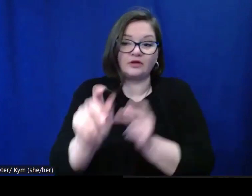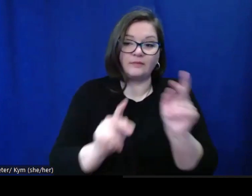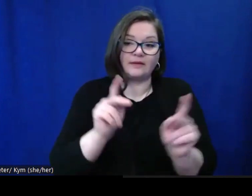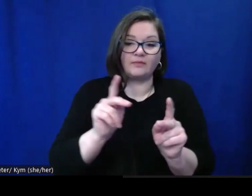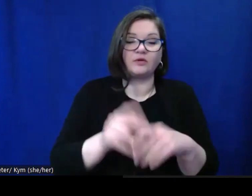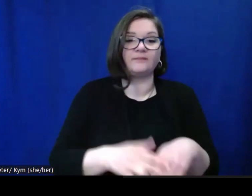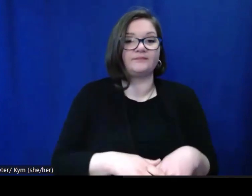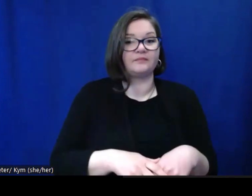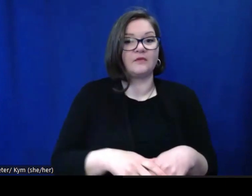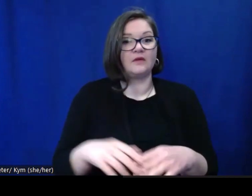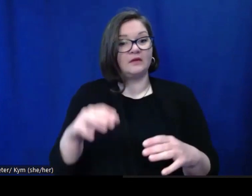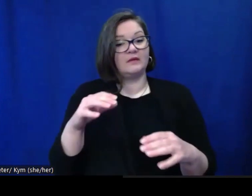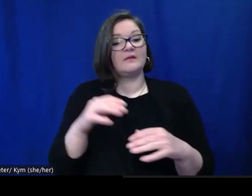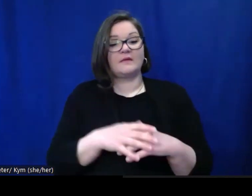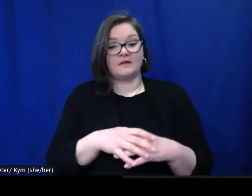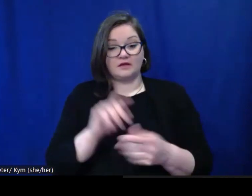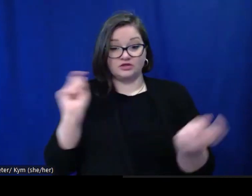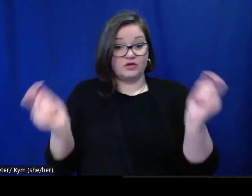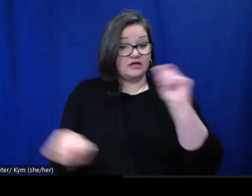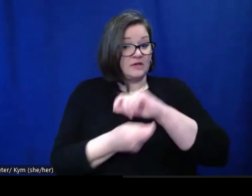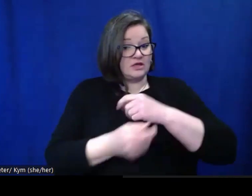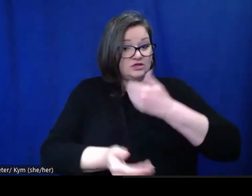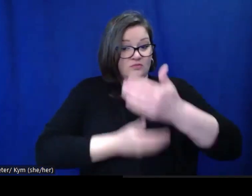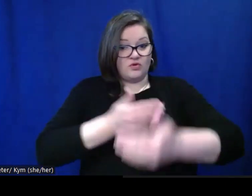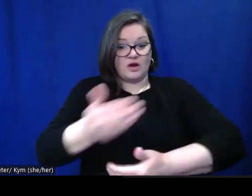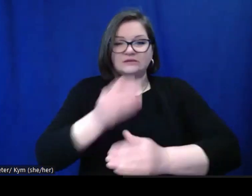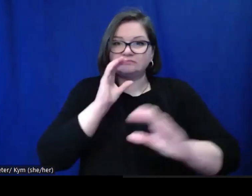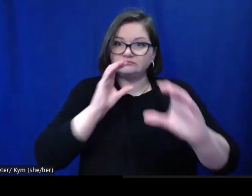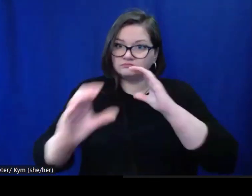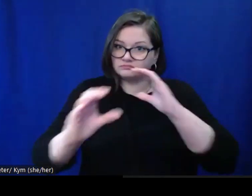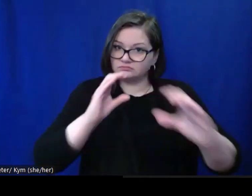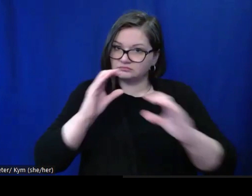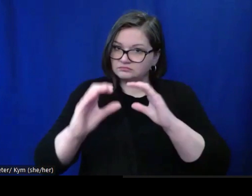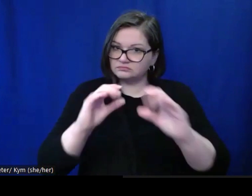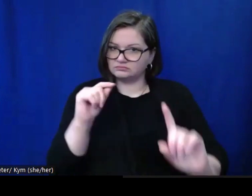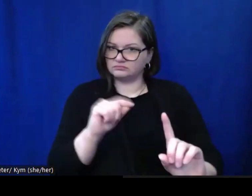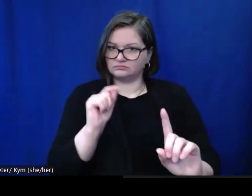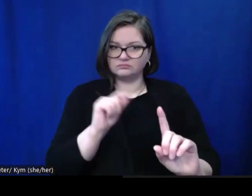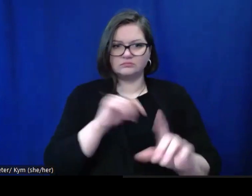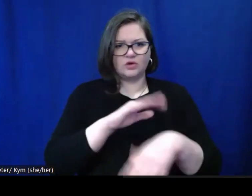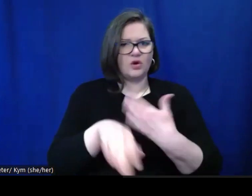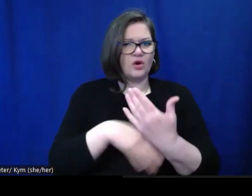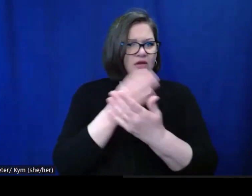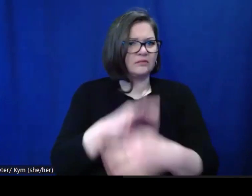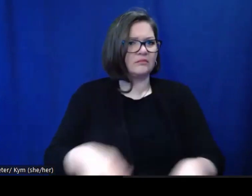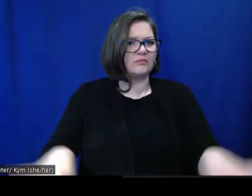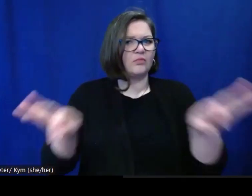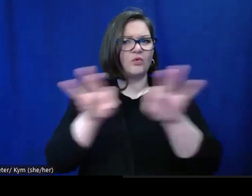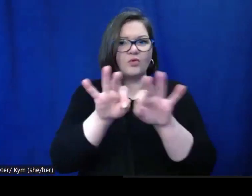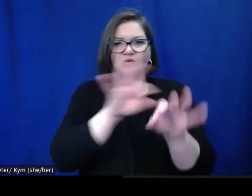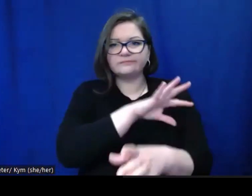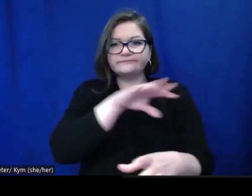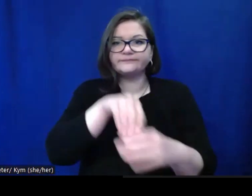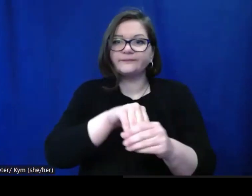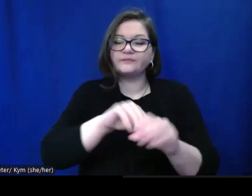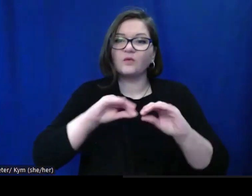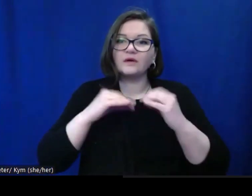Communicating about the transformation process. All of these things are very important in engaging organizational